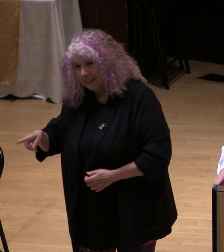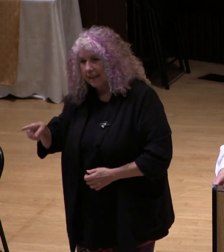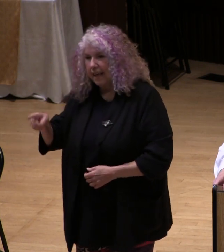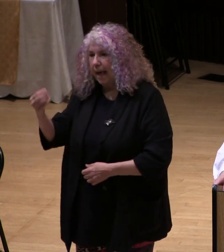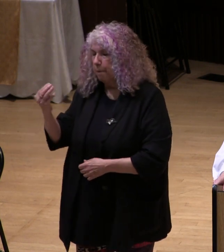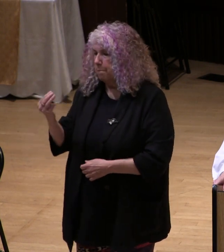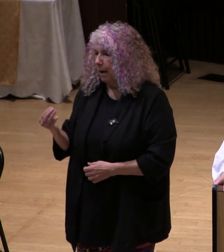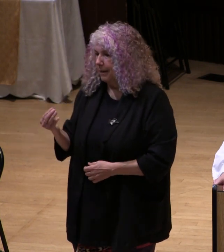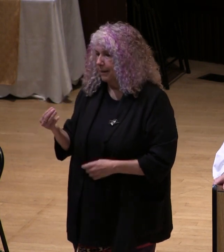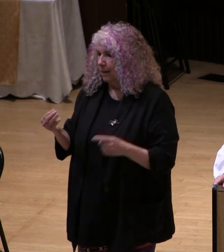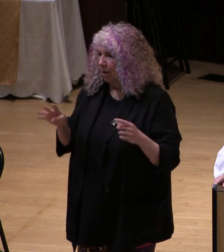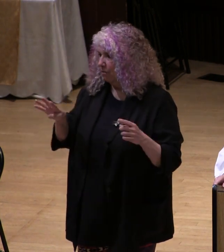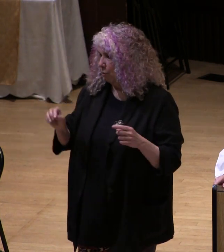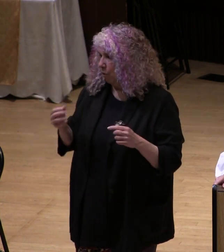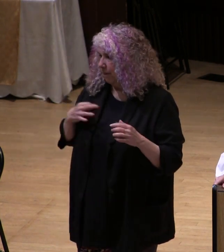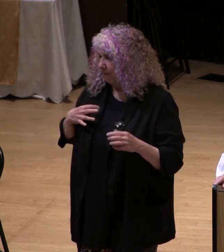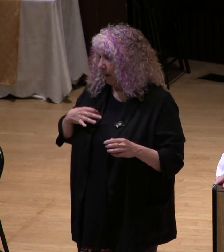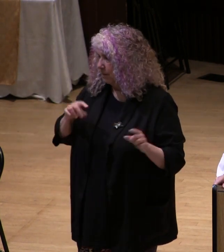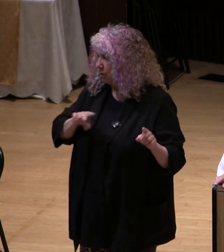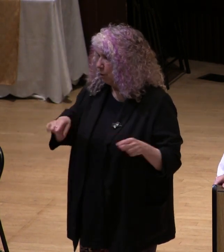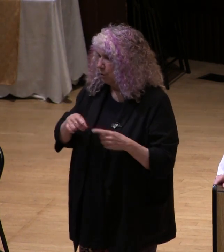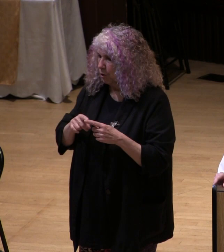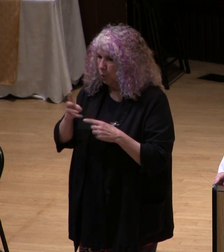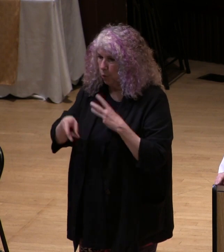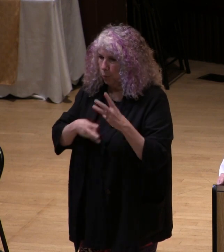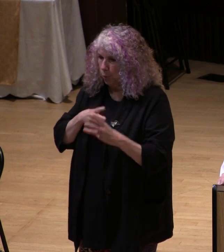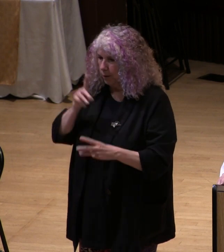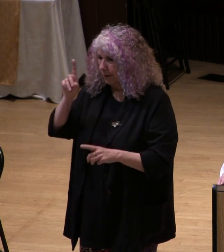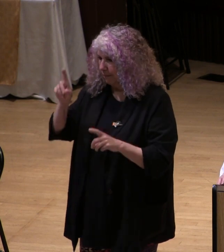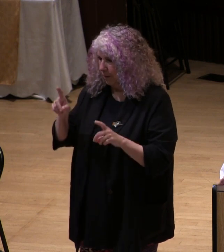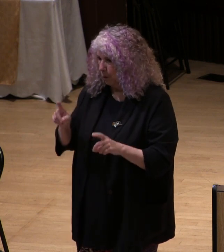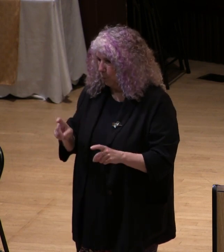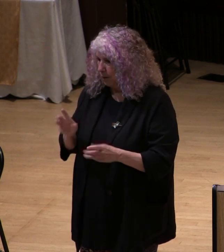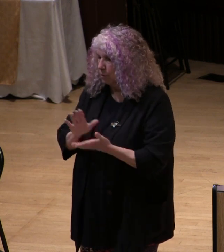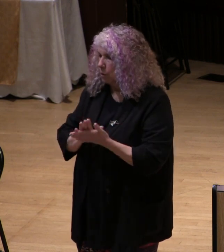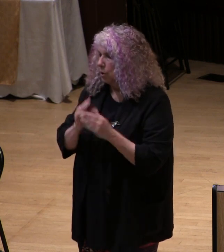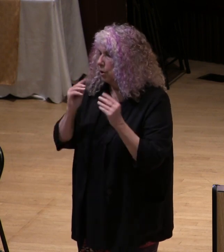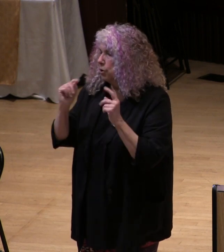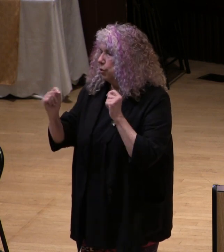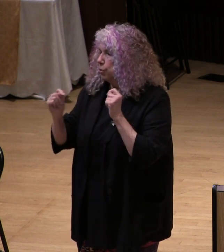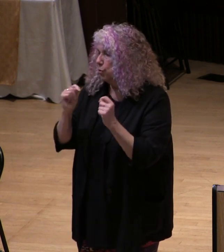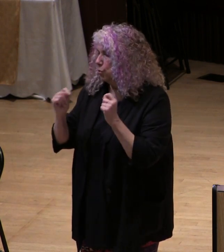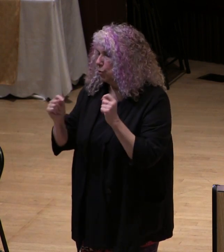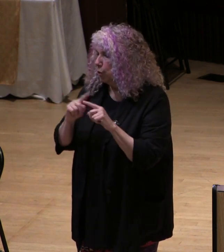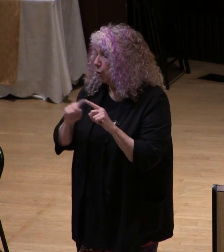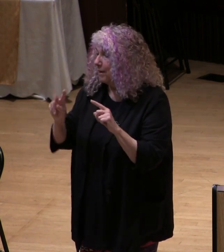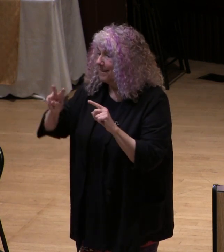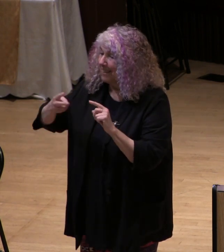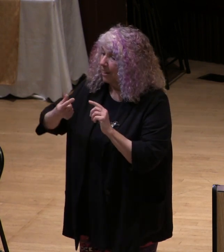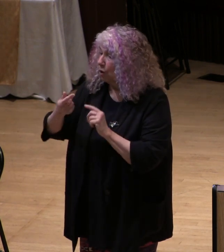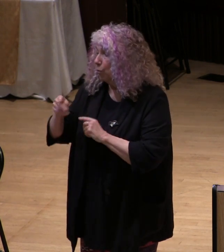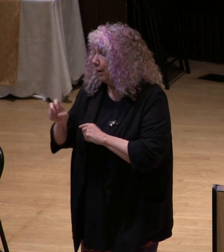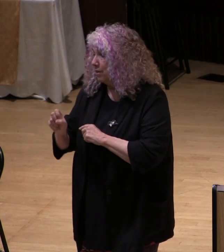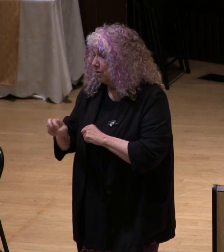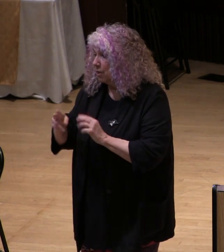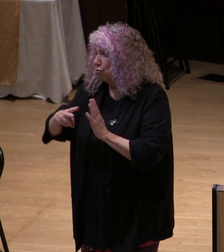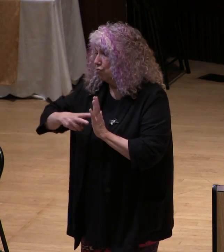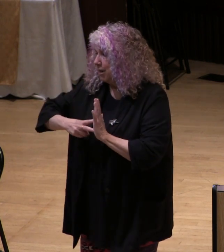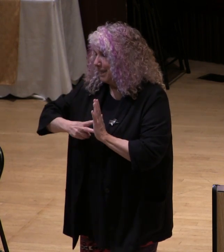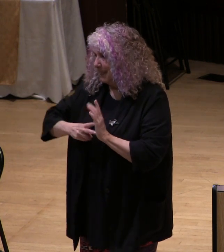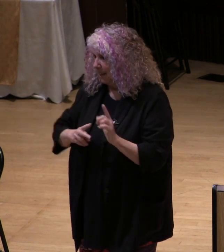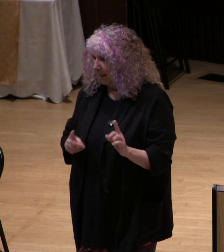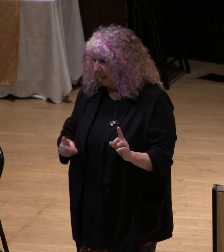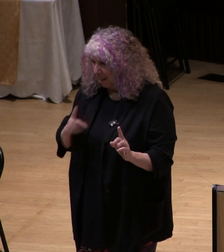Every Monday, 40 volunteers descend upon the world of inquiry school to tutor second graders in reading. This